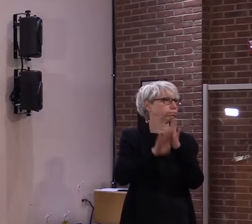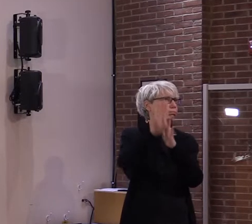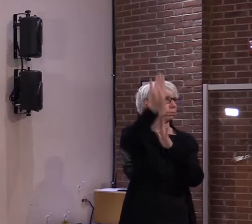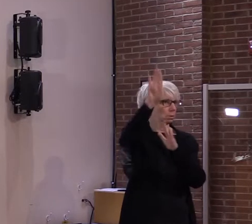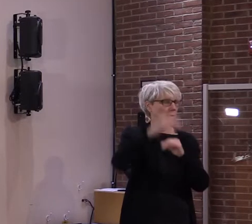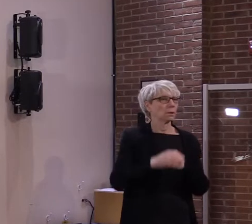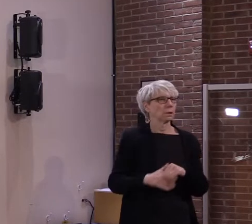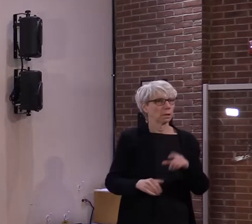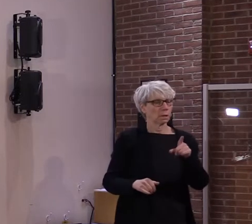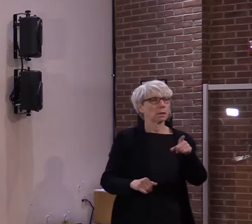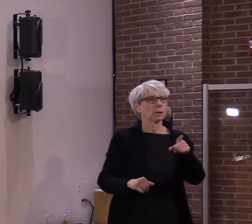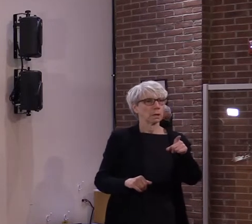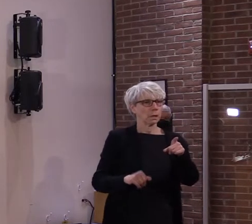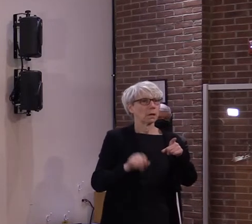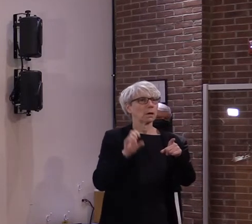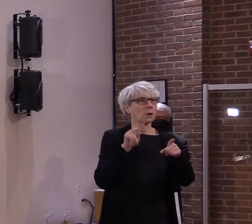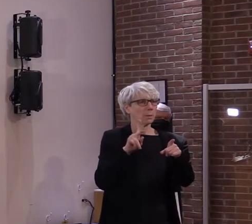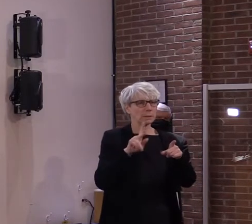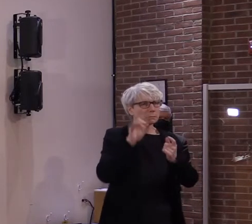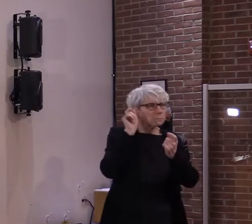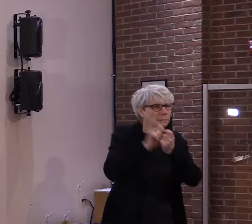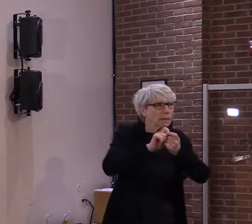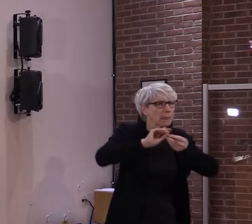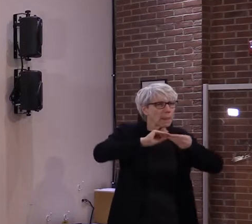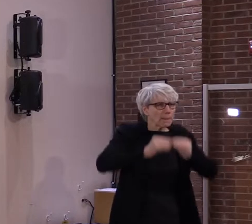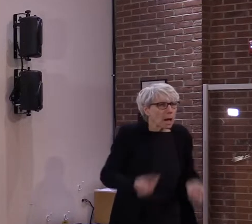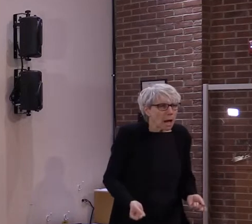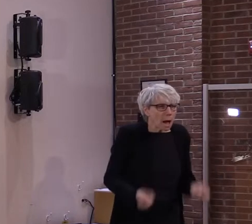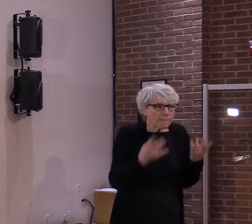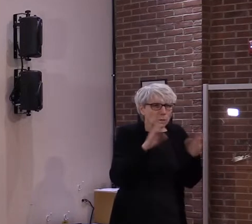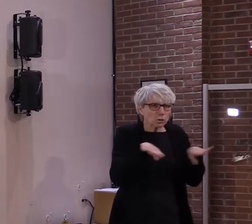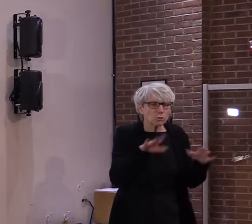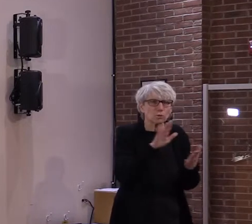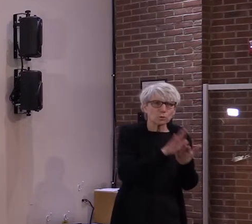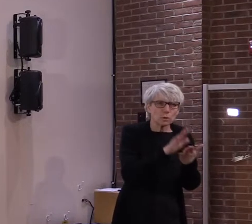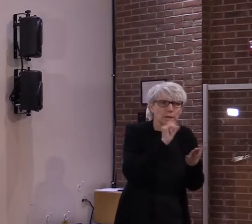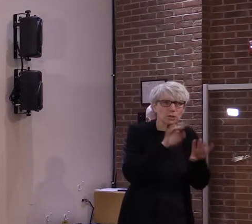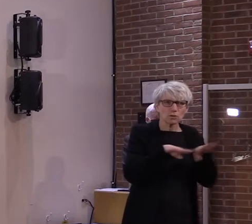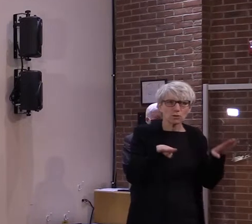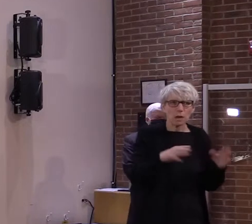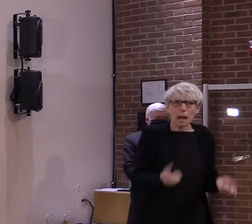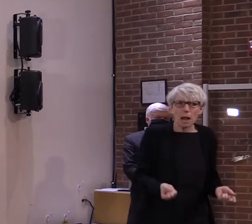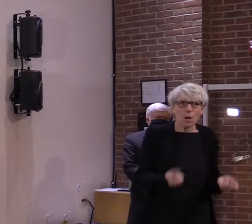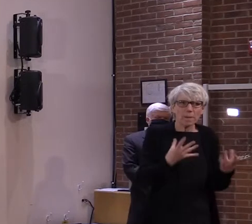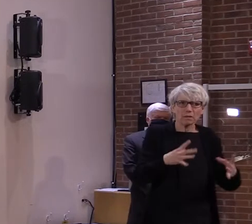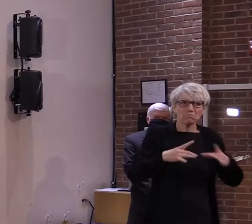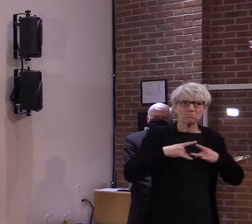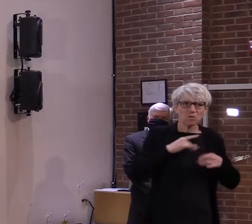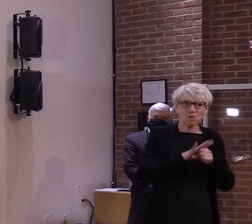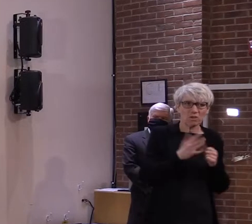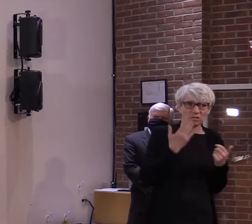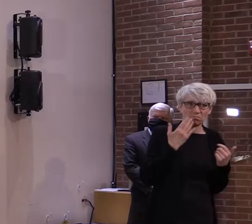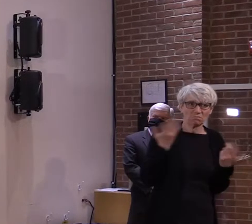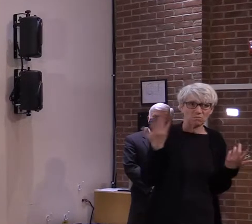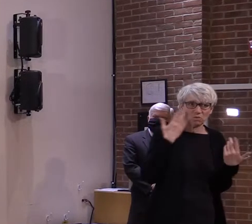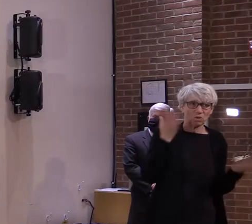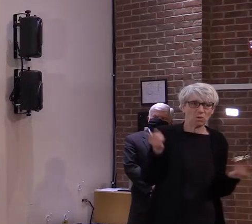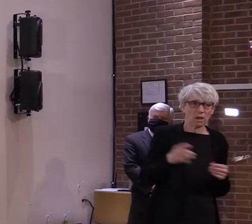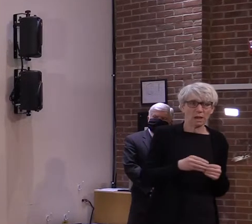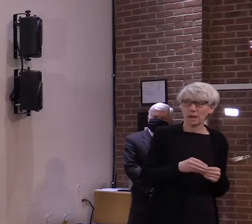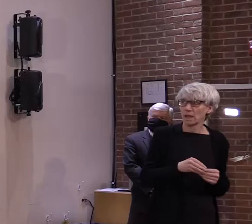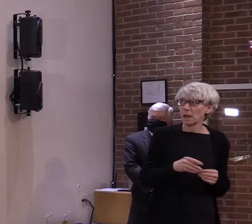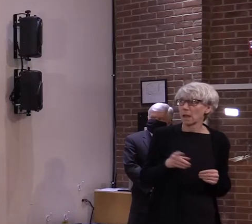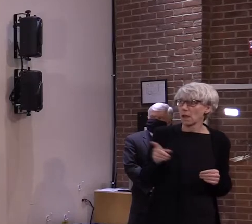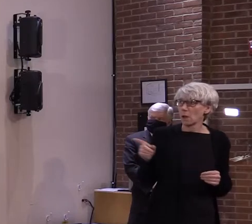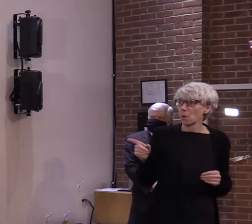so at least hard numbers wise though, for school age kids, we really don't have a handle on that, or?